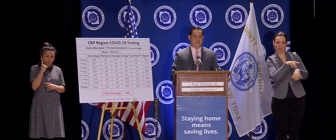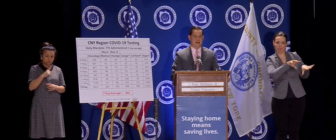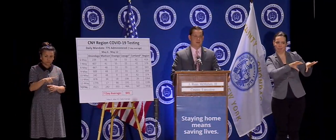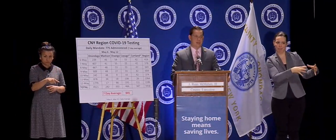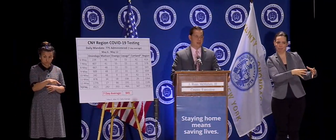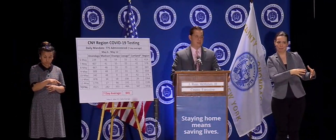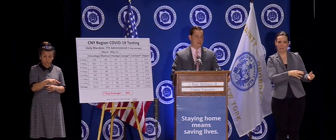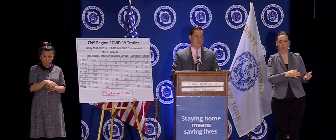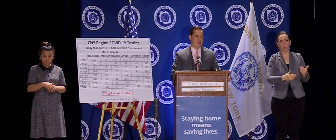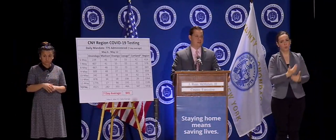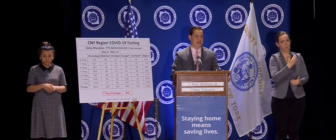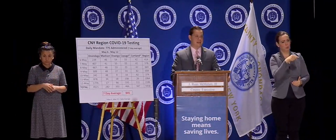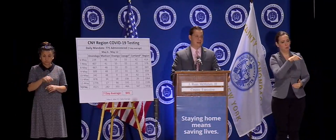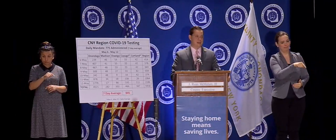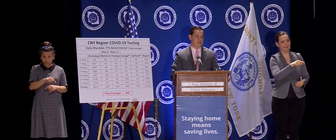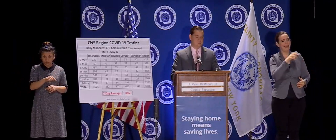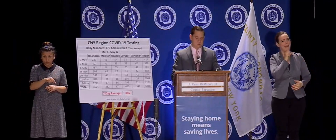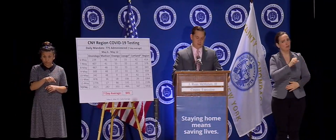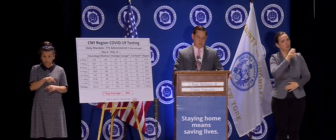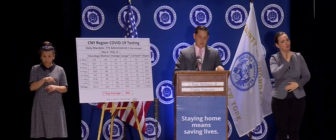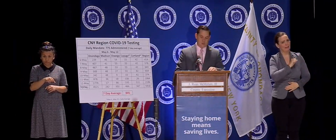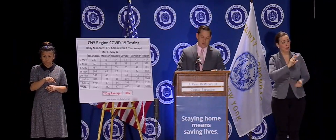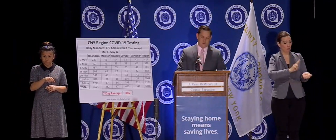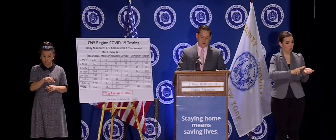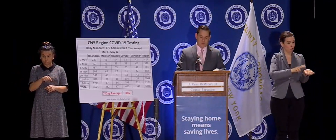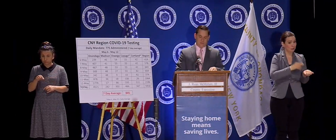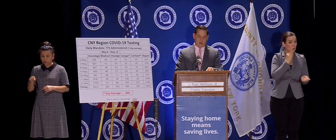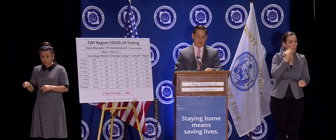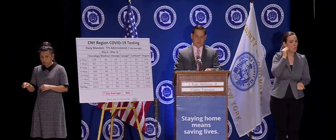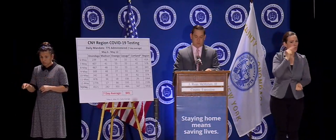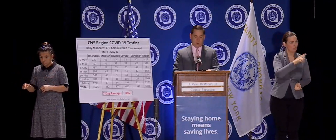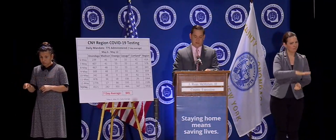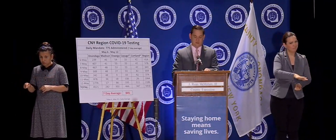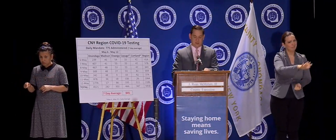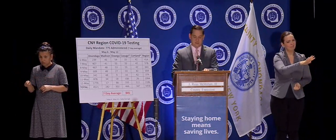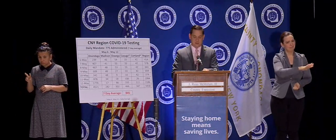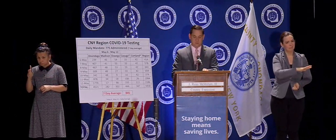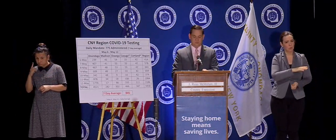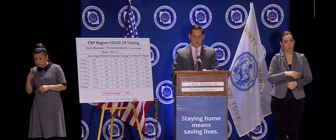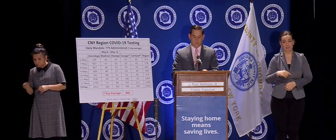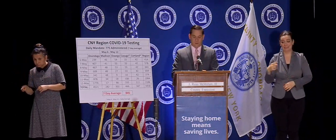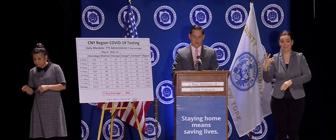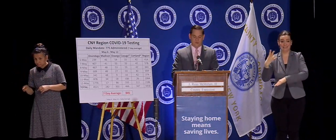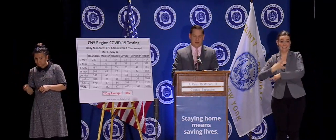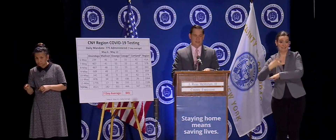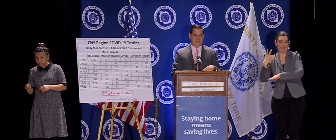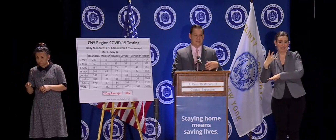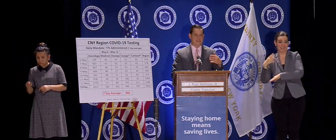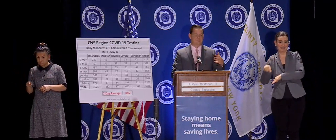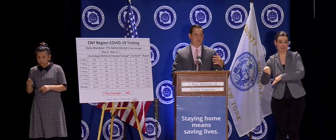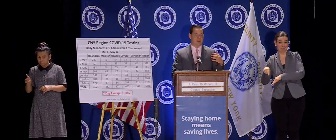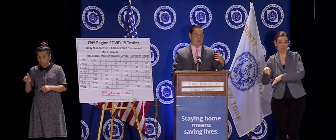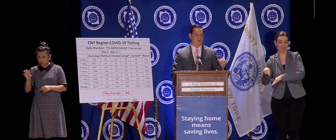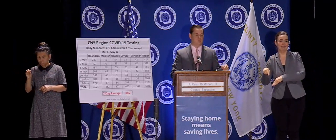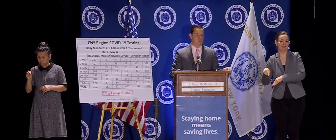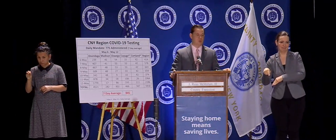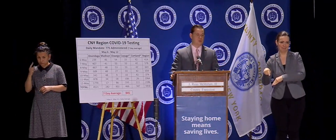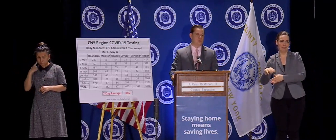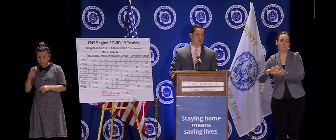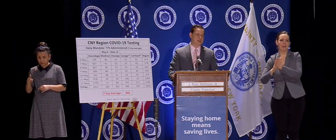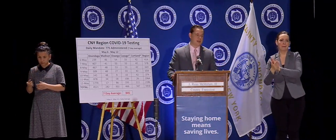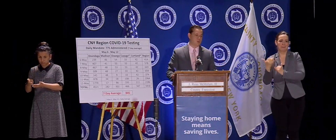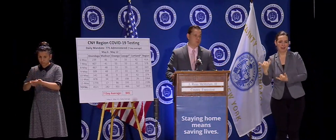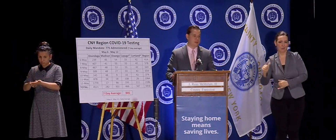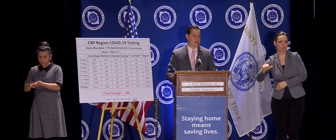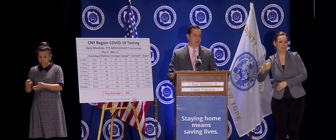longer is it 7 days, it is now 10 days. So if you think about this proactive testing, you find these asymptomatic